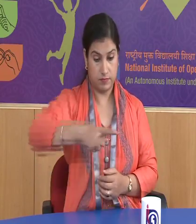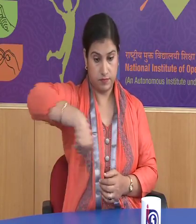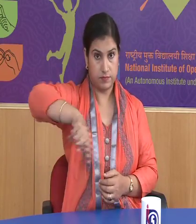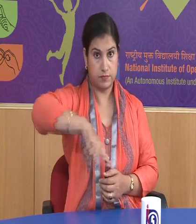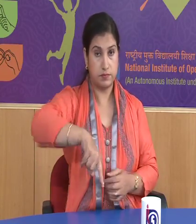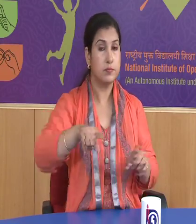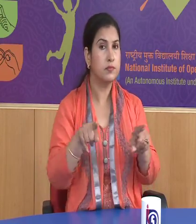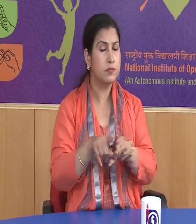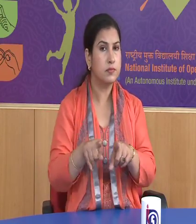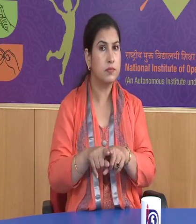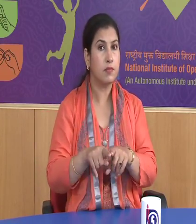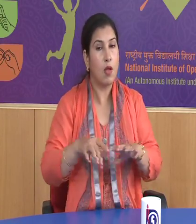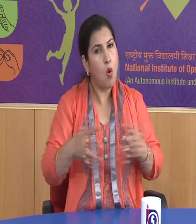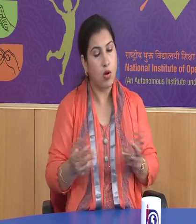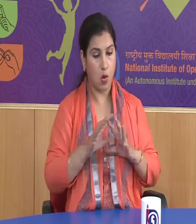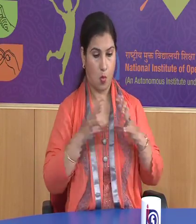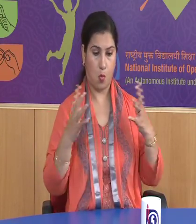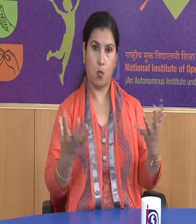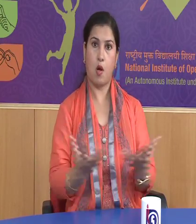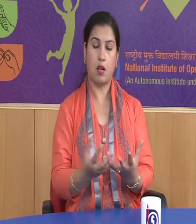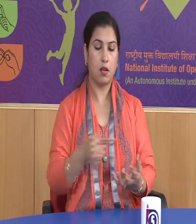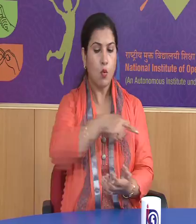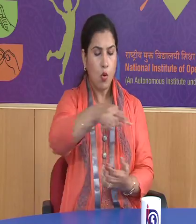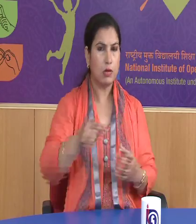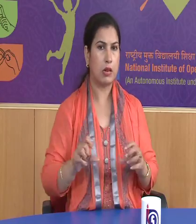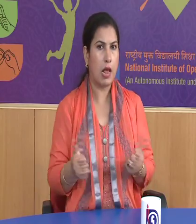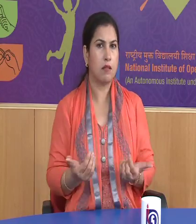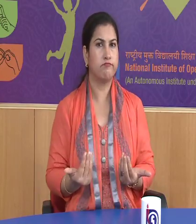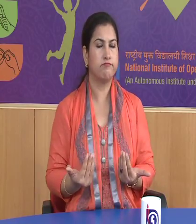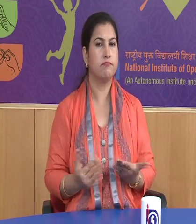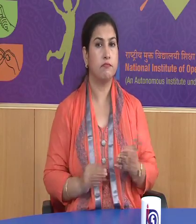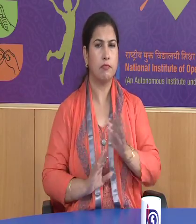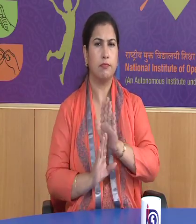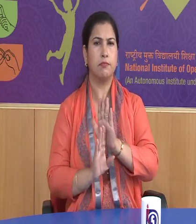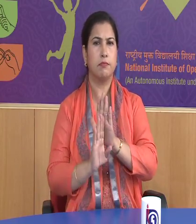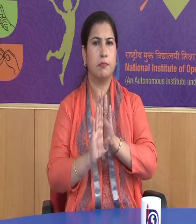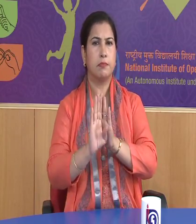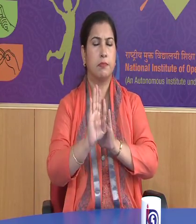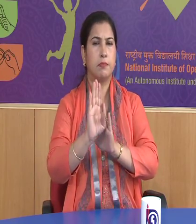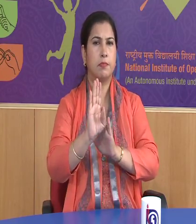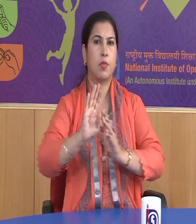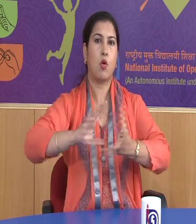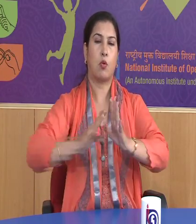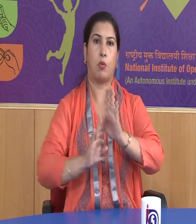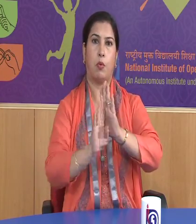and the world are able to develop without any threat.